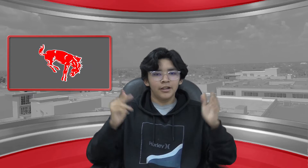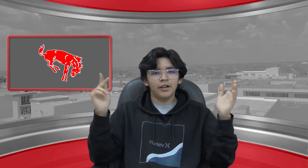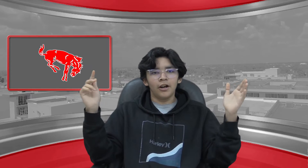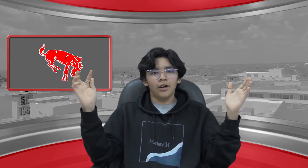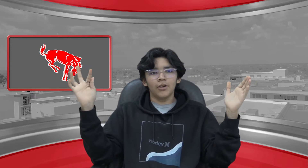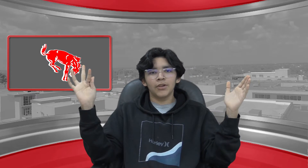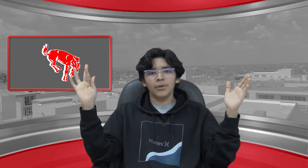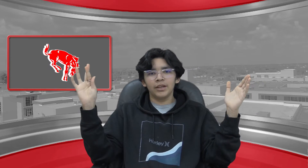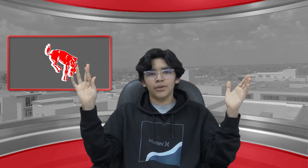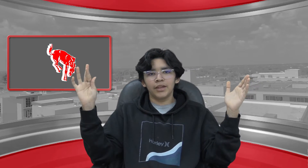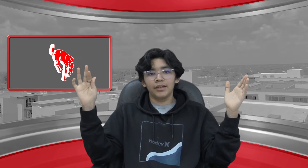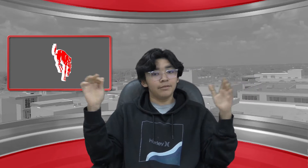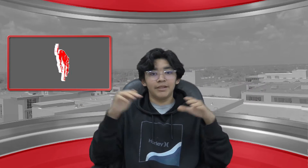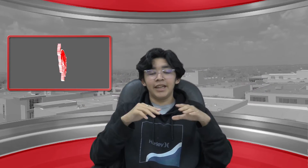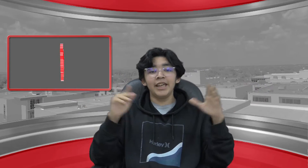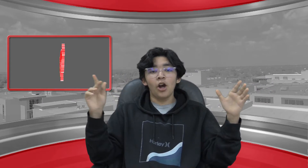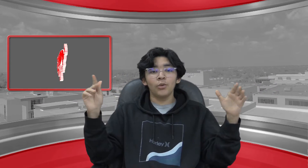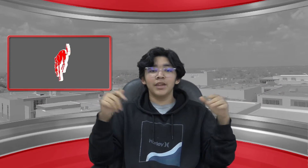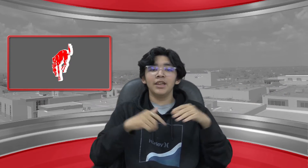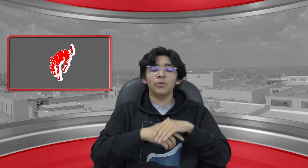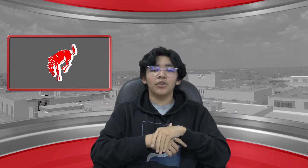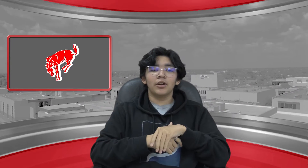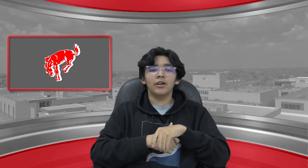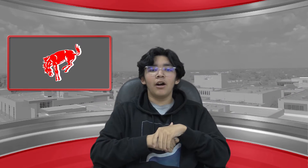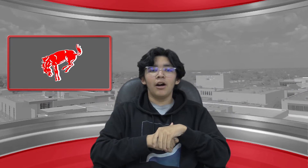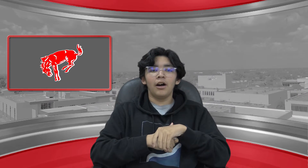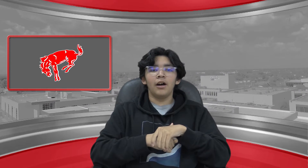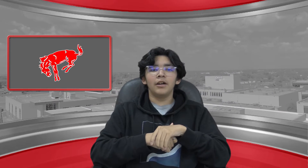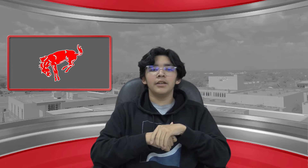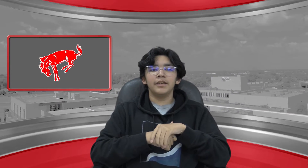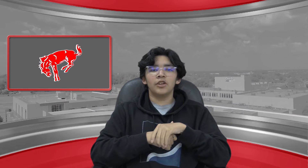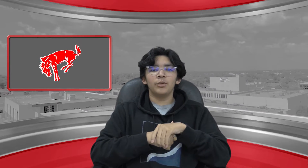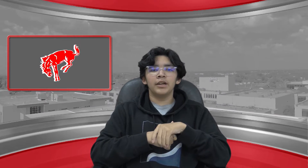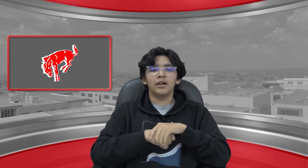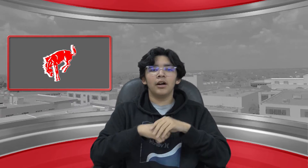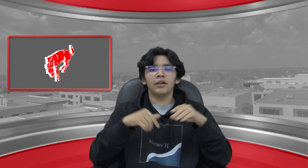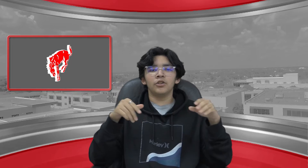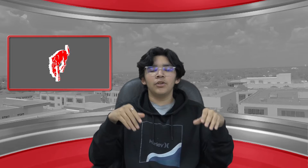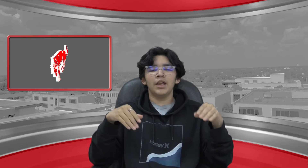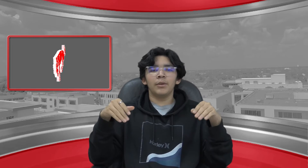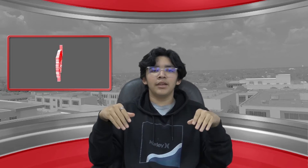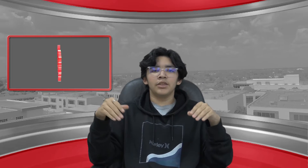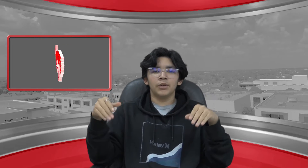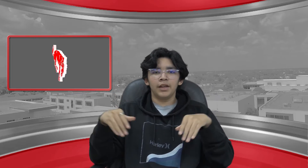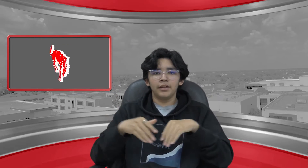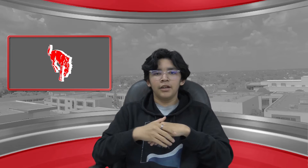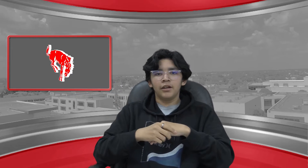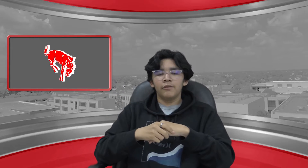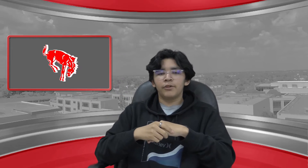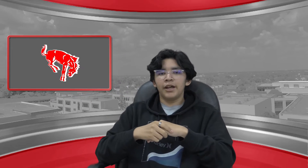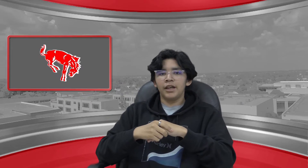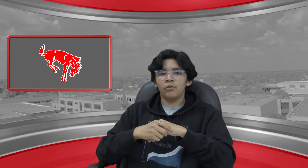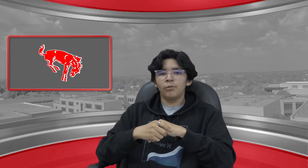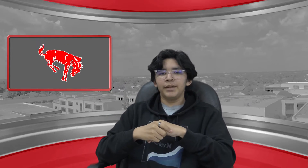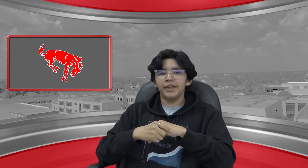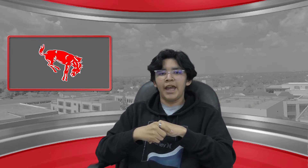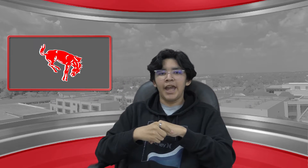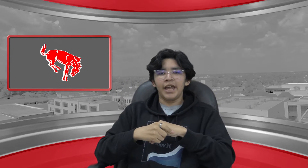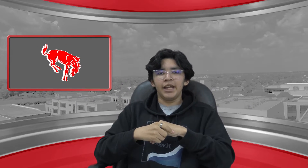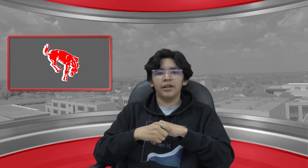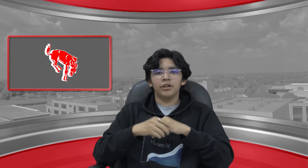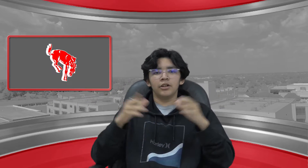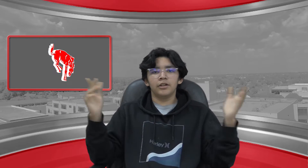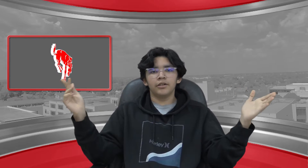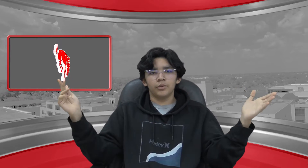email. Also, EOCs will start, next week on Tuesday, Wednesday, and Thursday. Friday will be